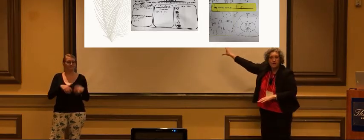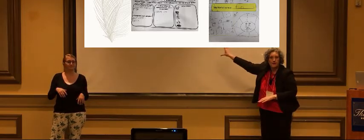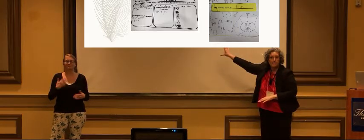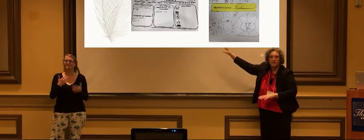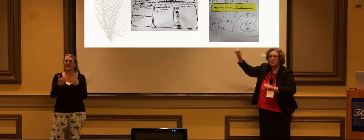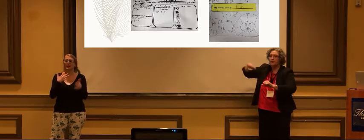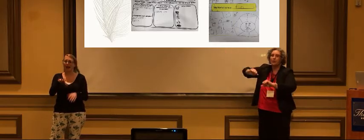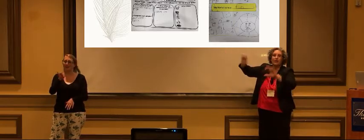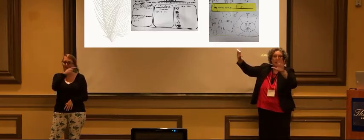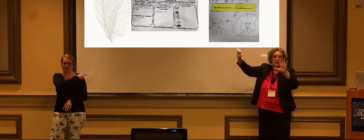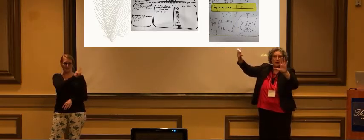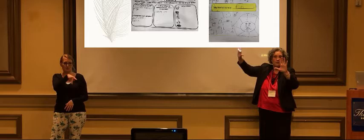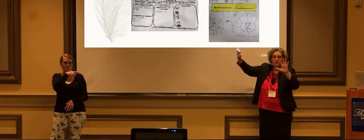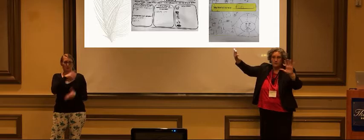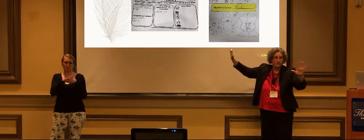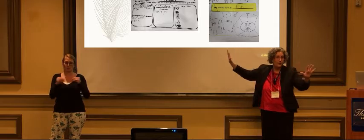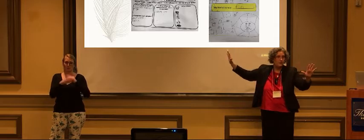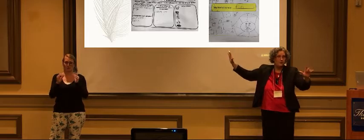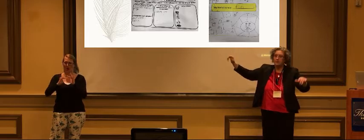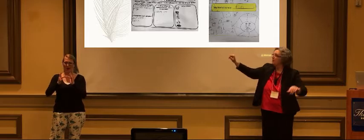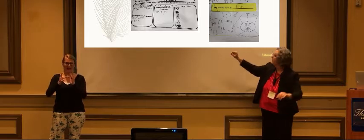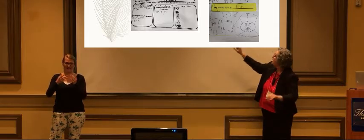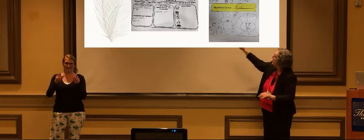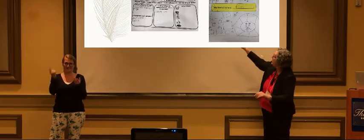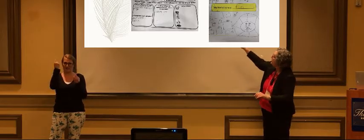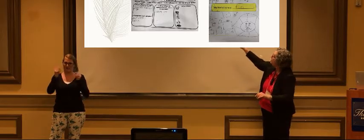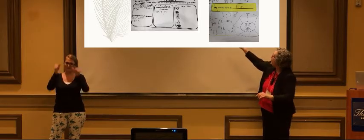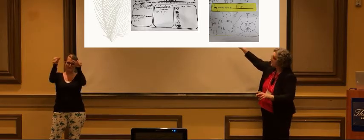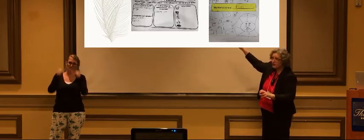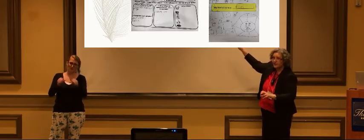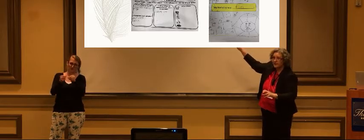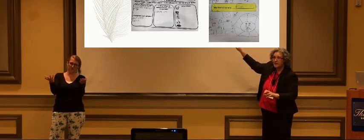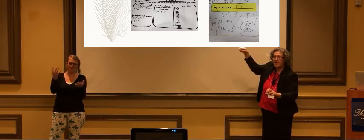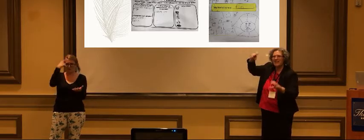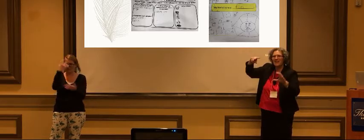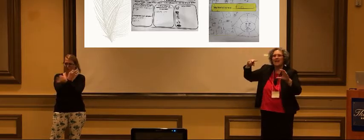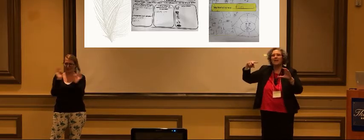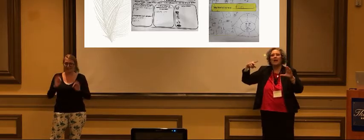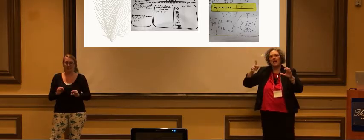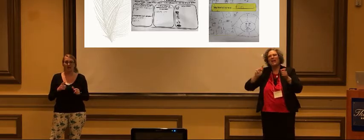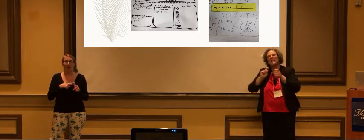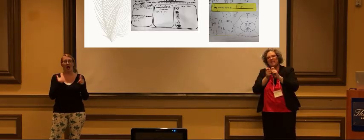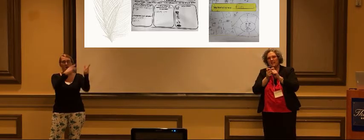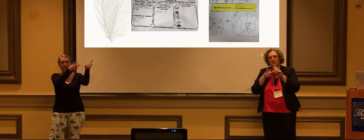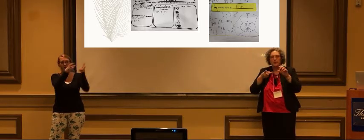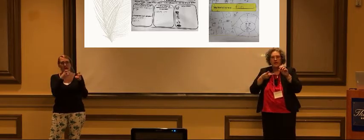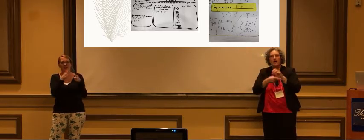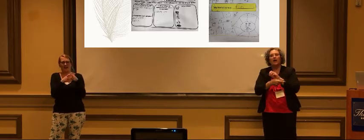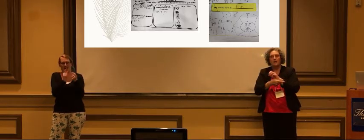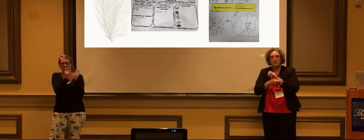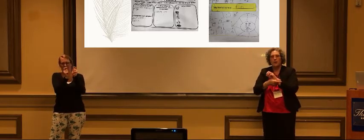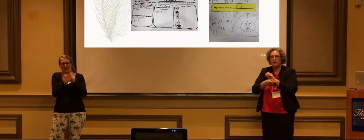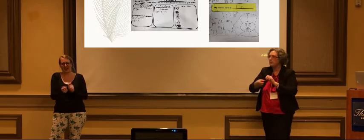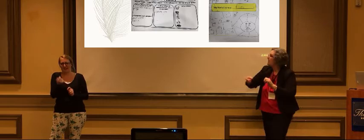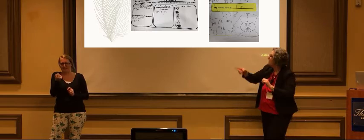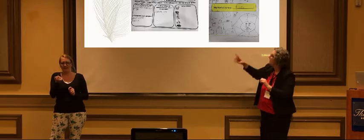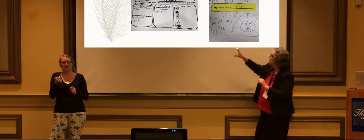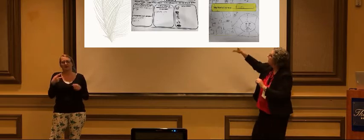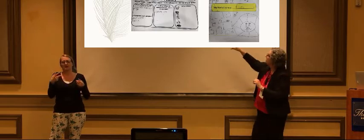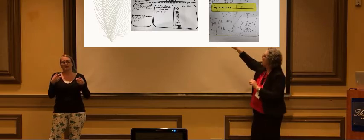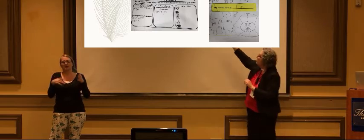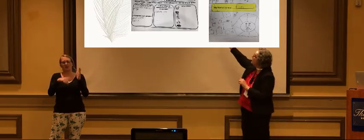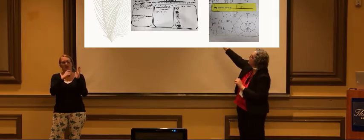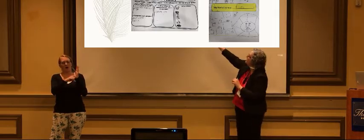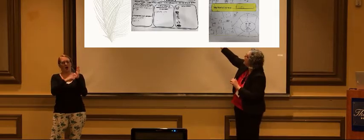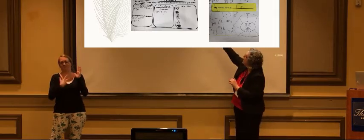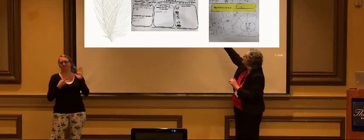narrative online. Someone put it out there for free use. I took it and then I edited it a little bit. I cut off the bottom